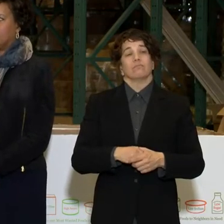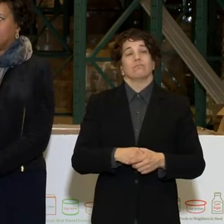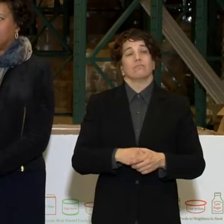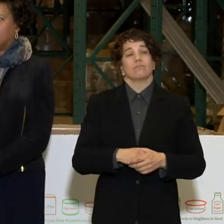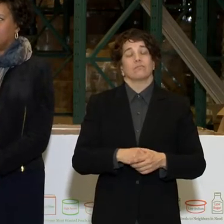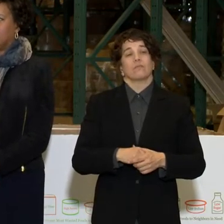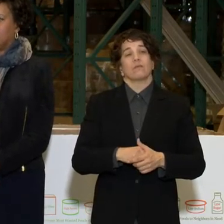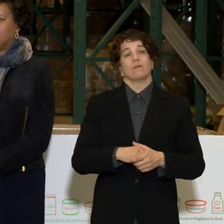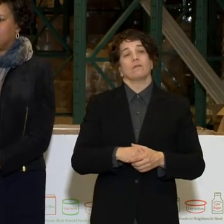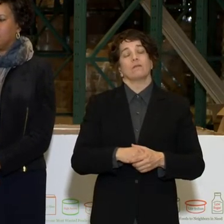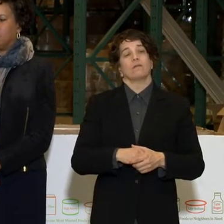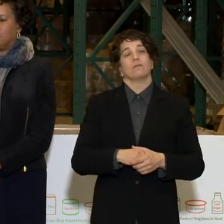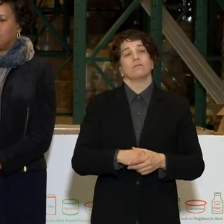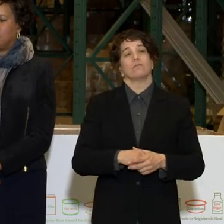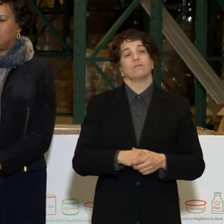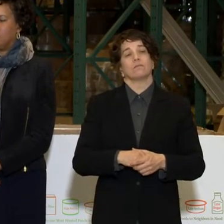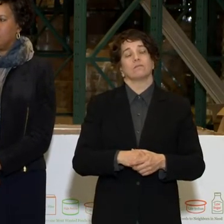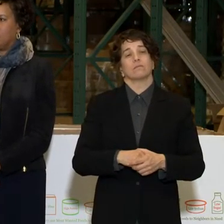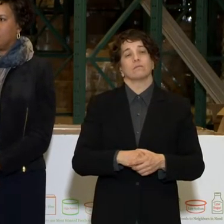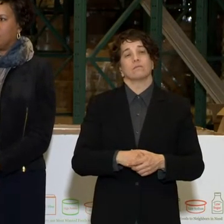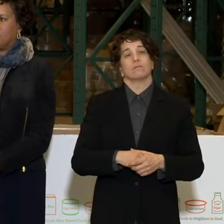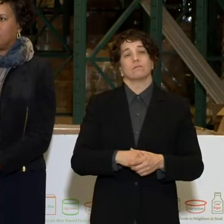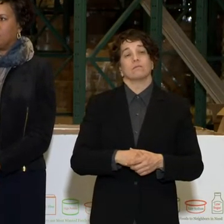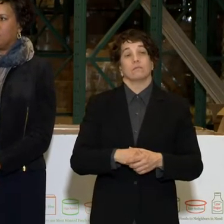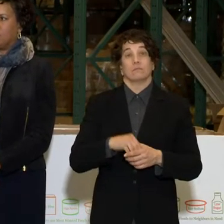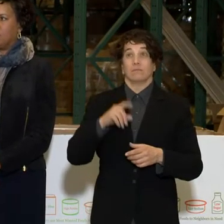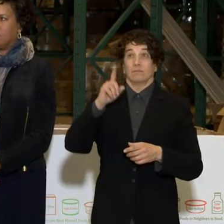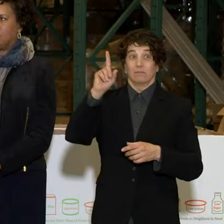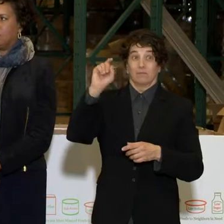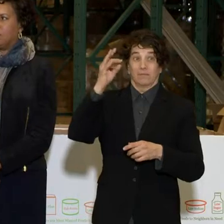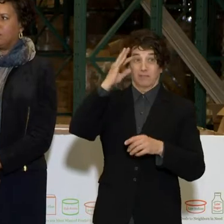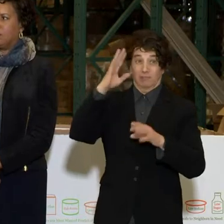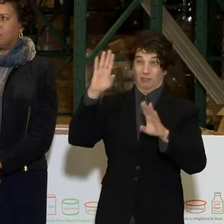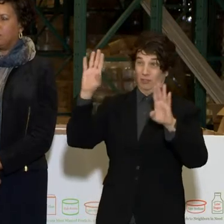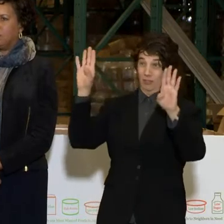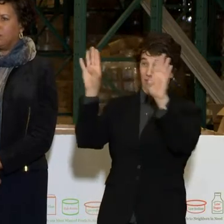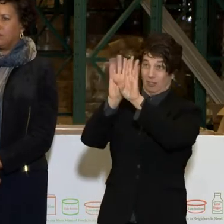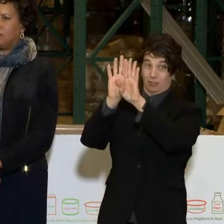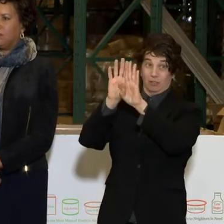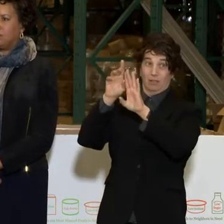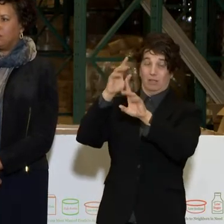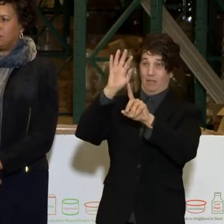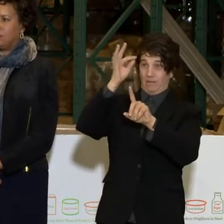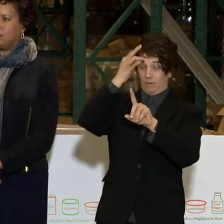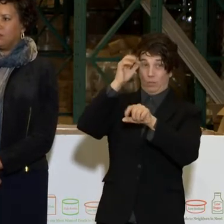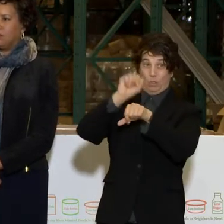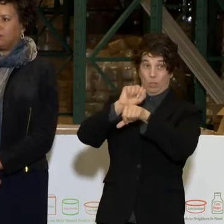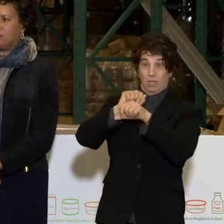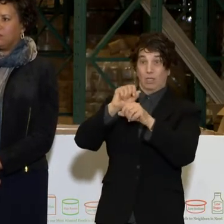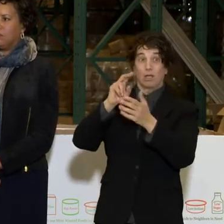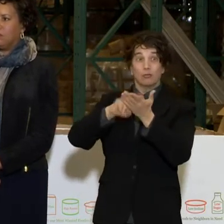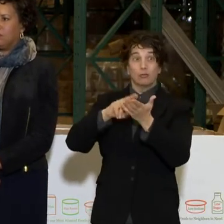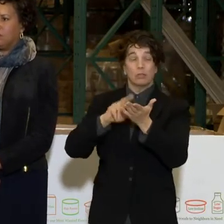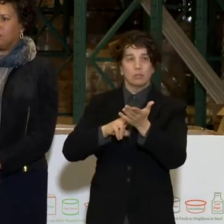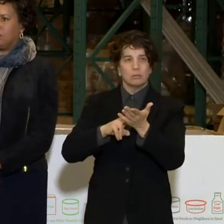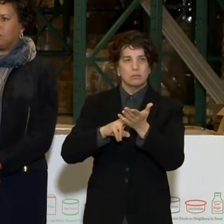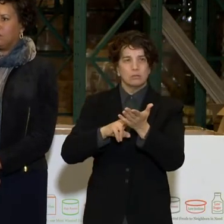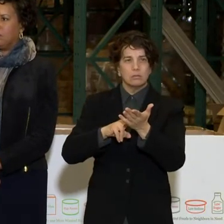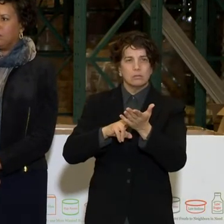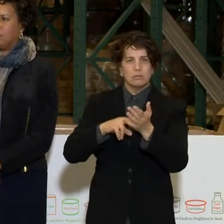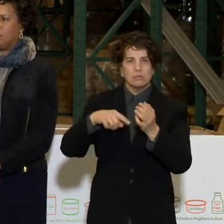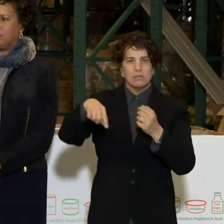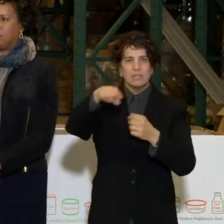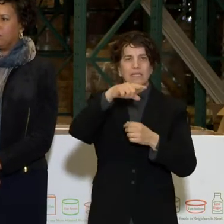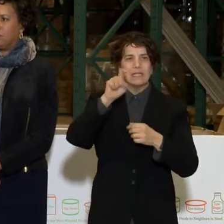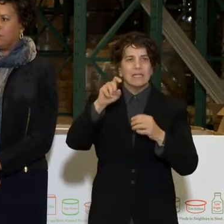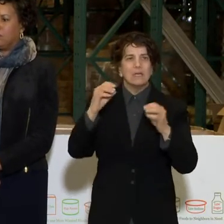there's an impending need that's coming down the road, just 2 or 3 weeks down the road, of SNAP beneficiaries needing even more support than they